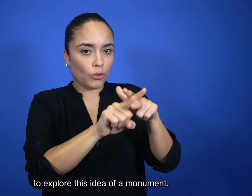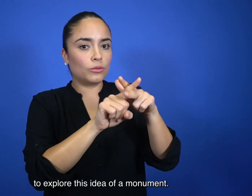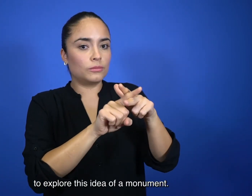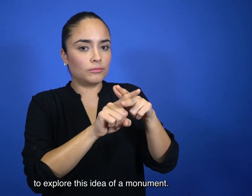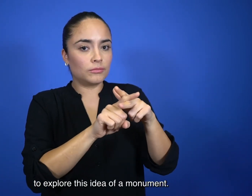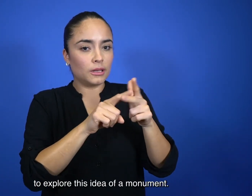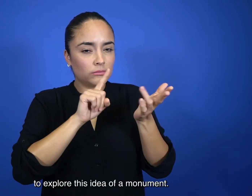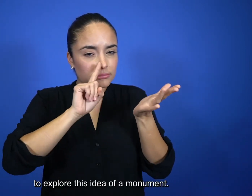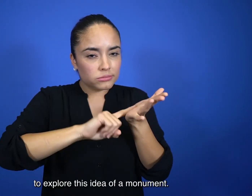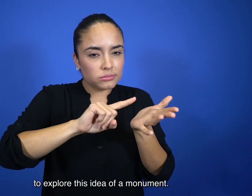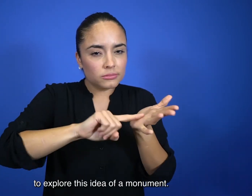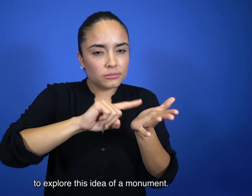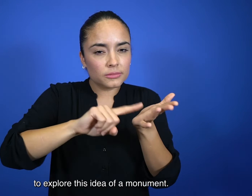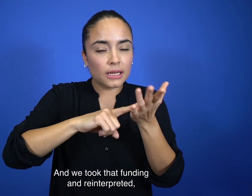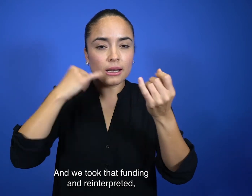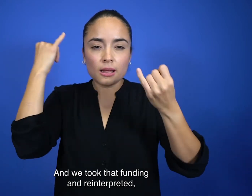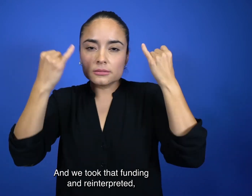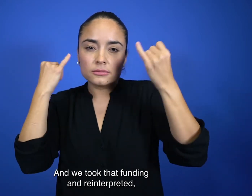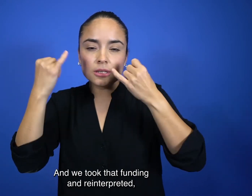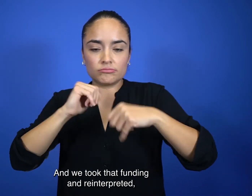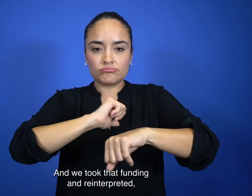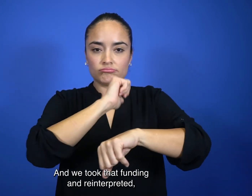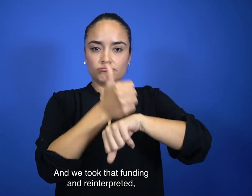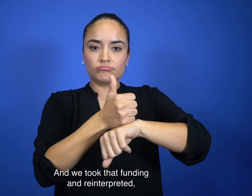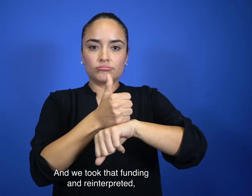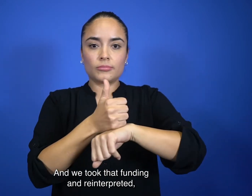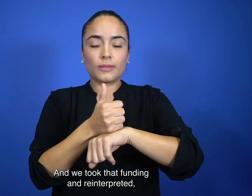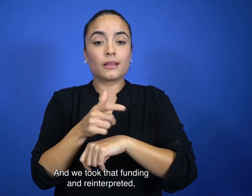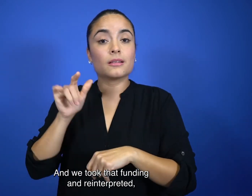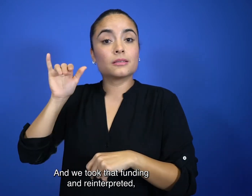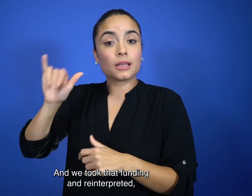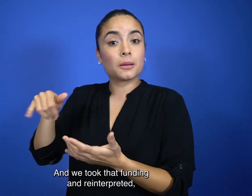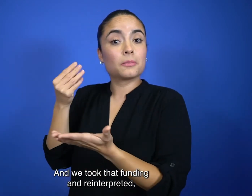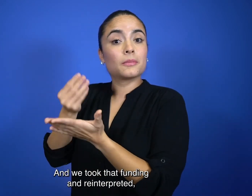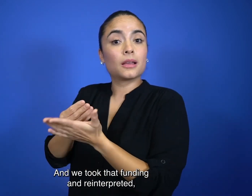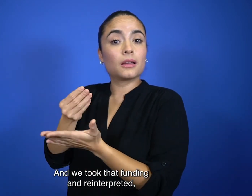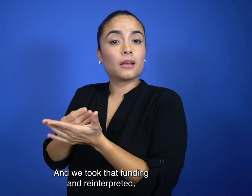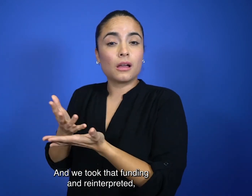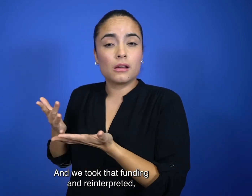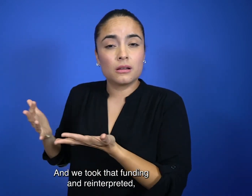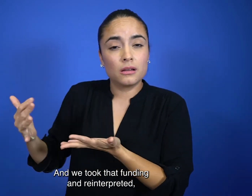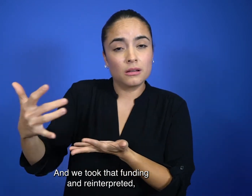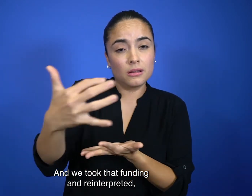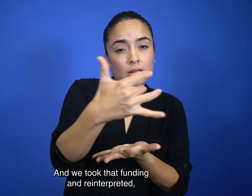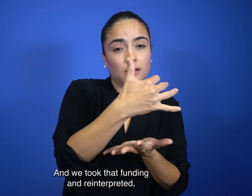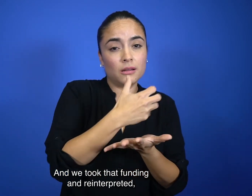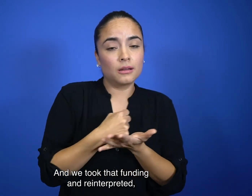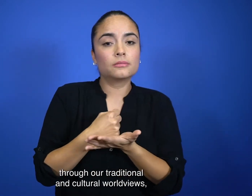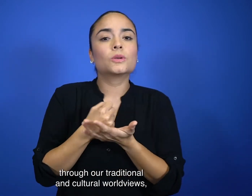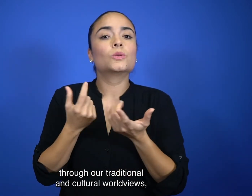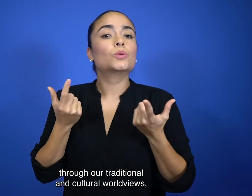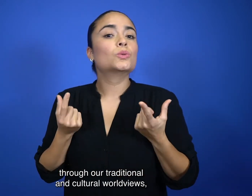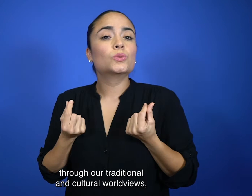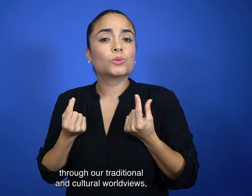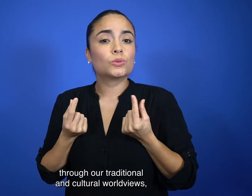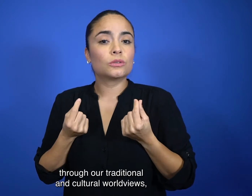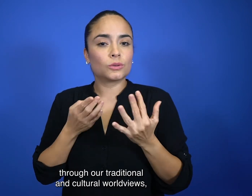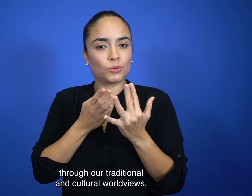of a monument, and we took that funding and reinterpreted through our